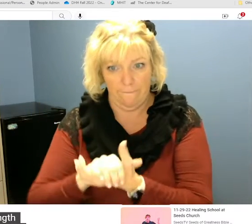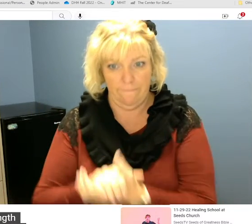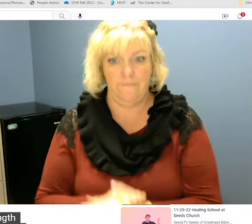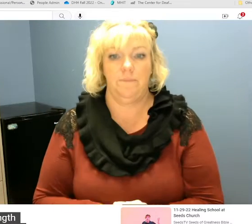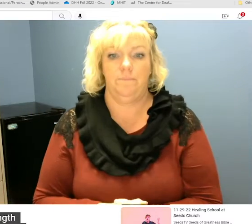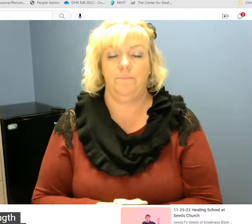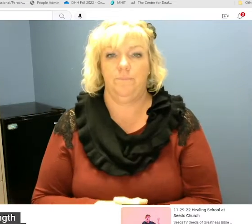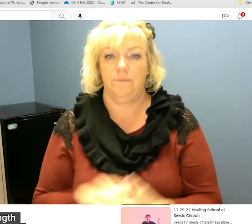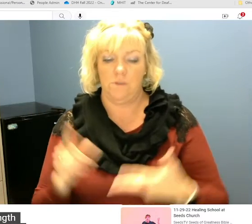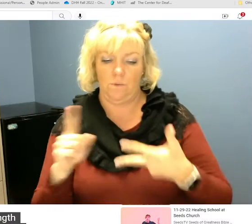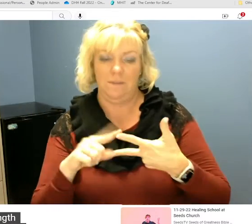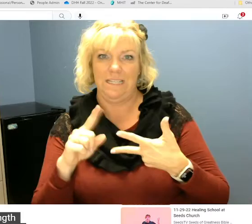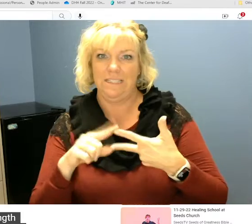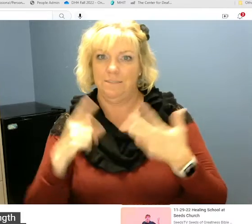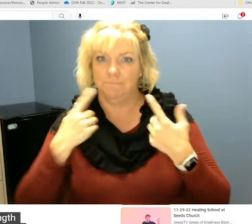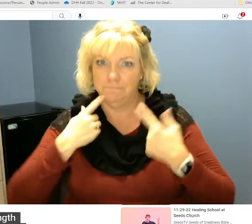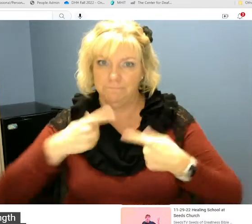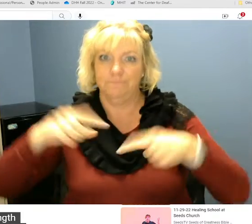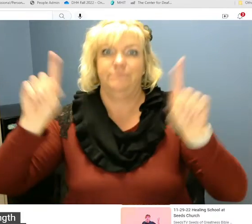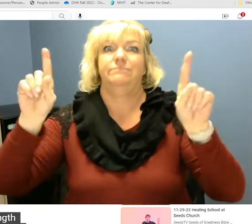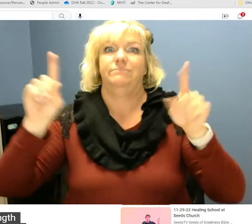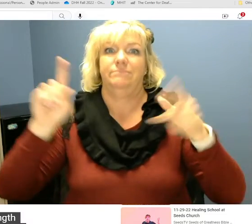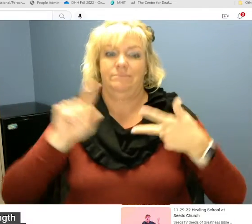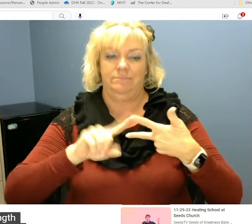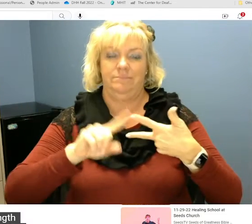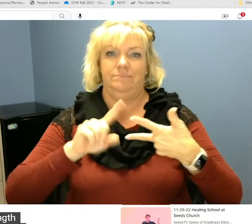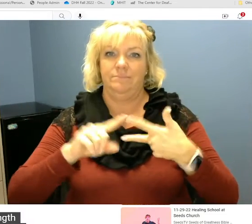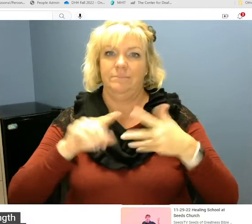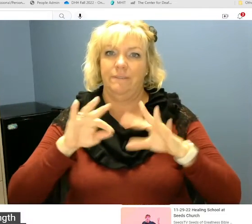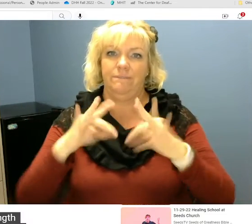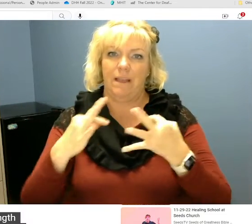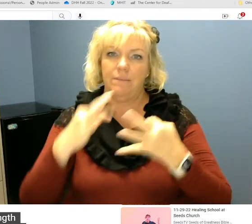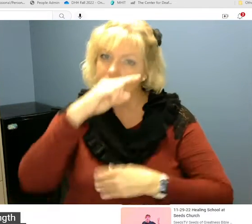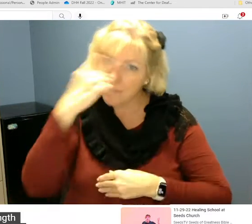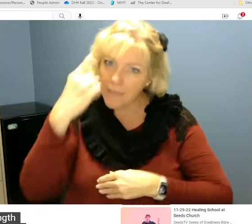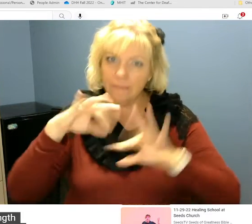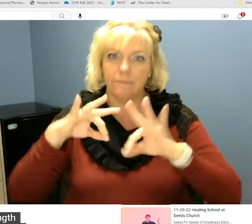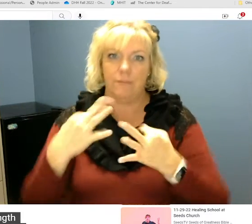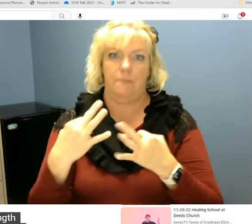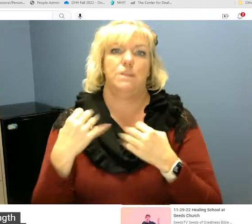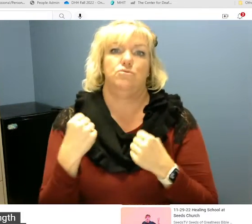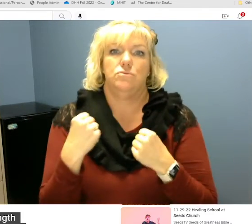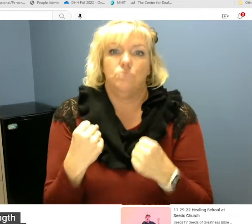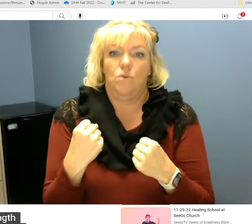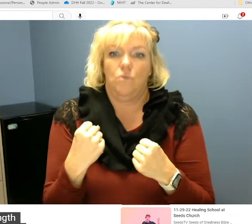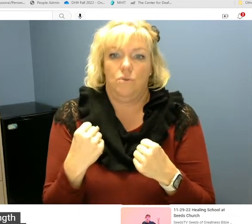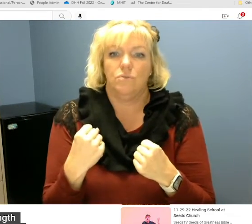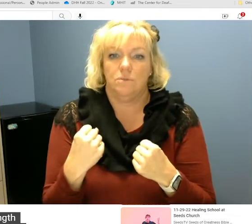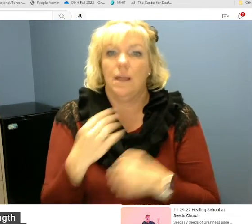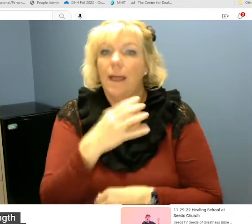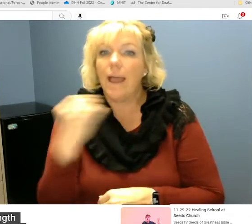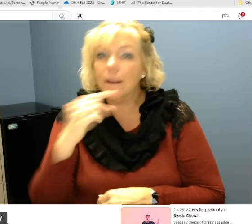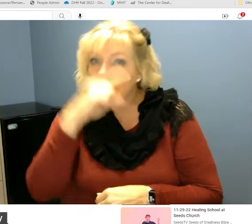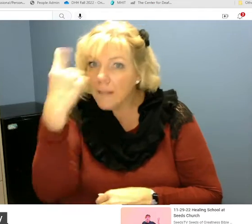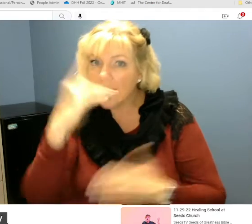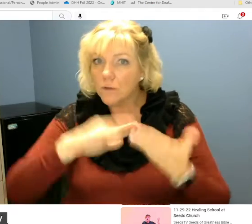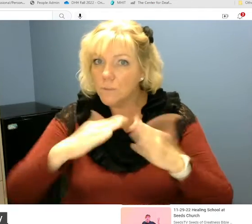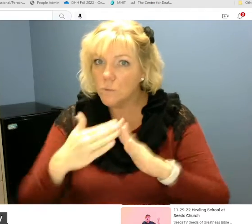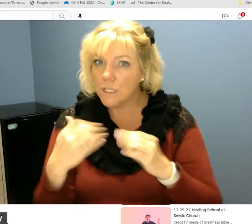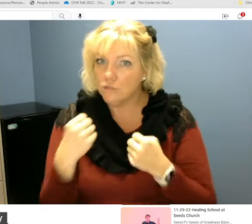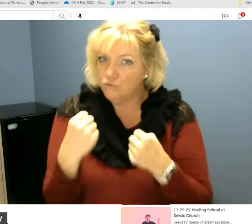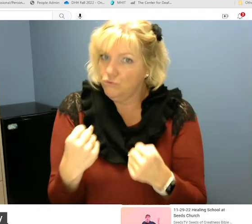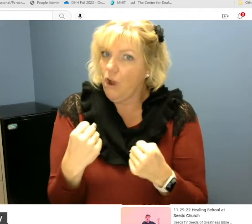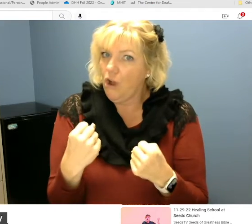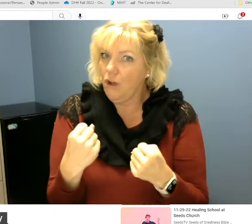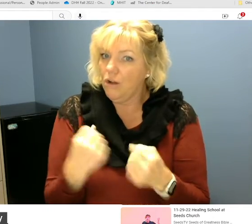That comes from this period. The strength of the Black family and of the Black community, which is